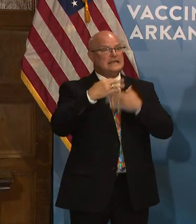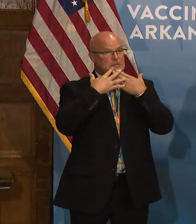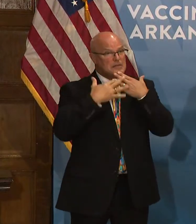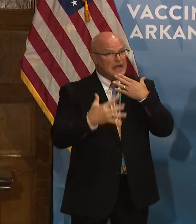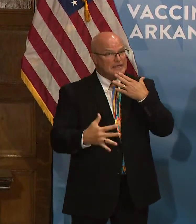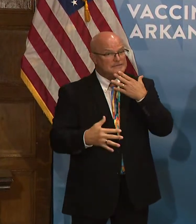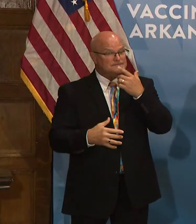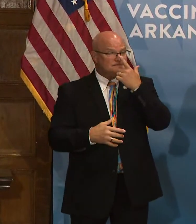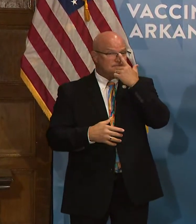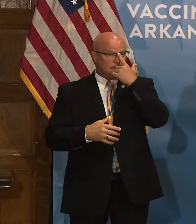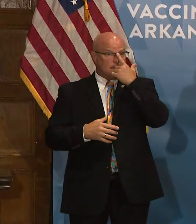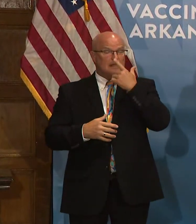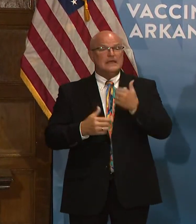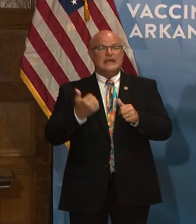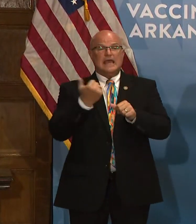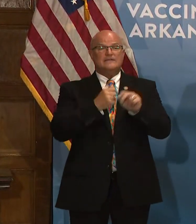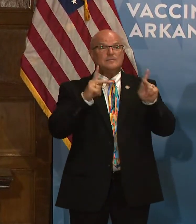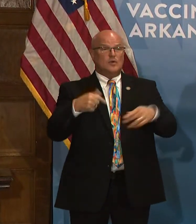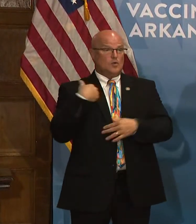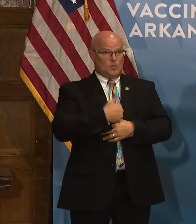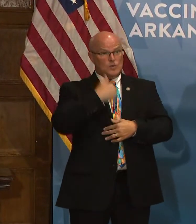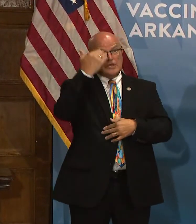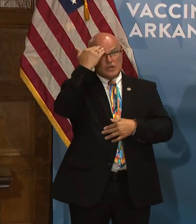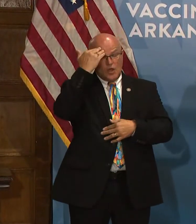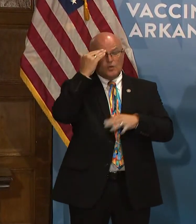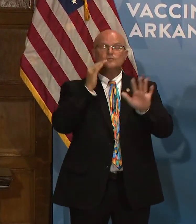blood. Almost everyone